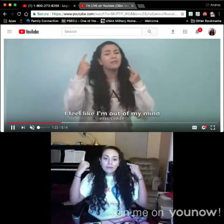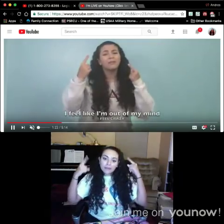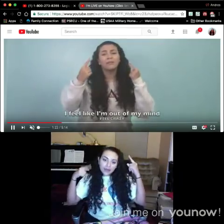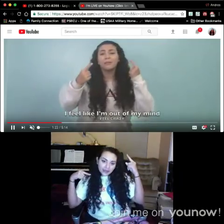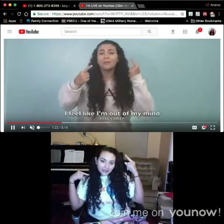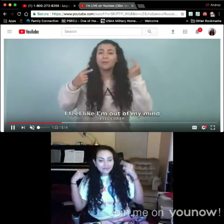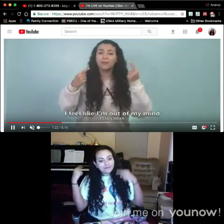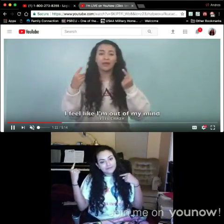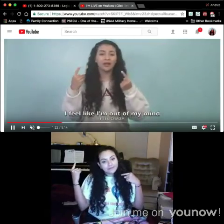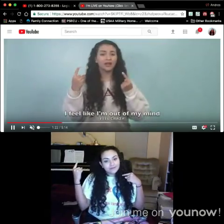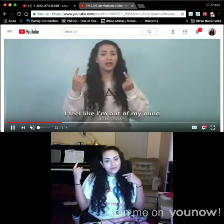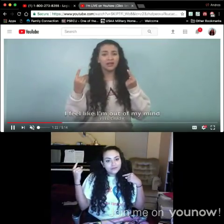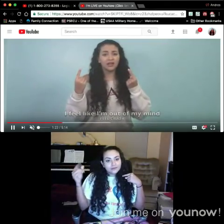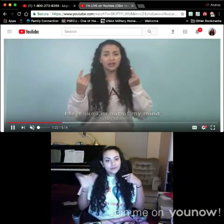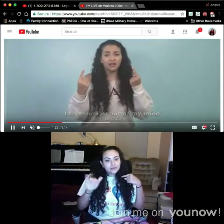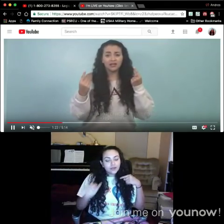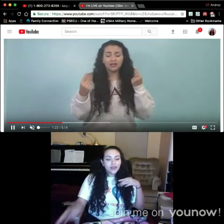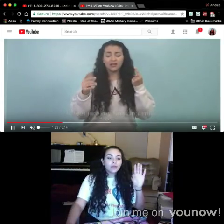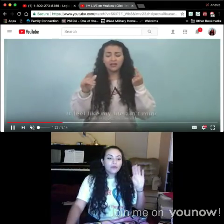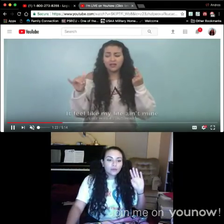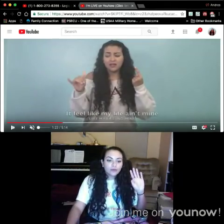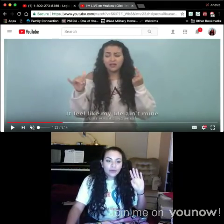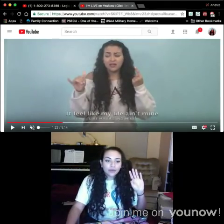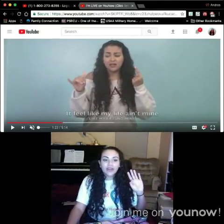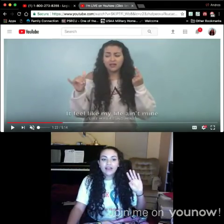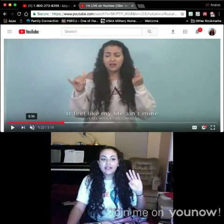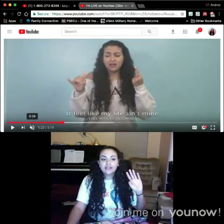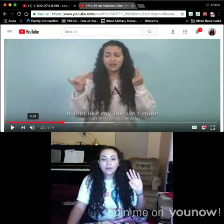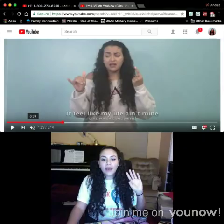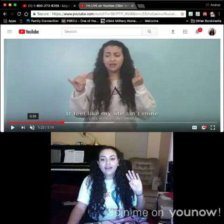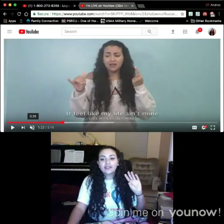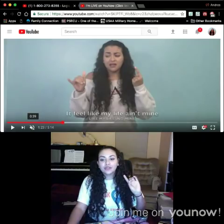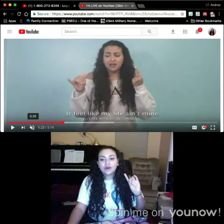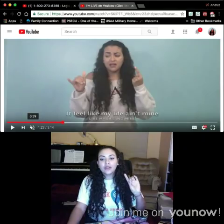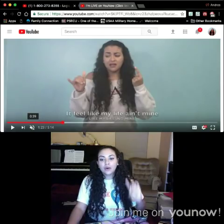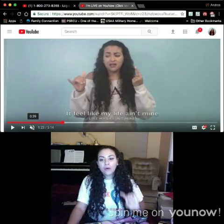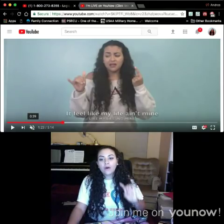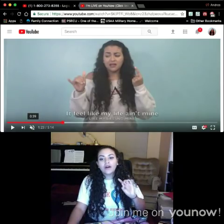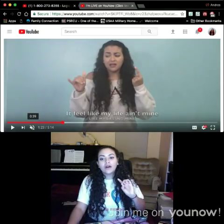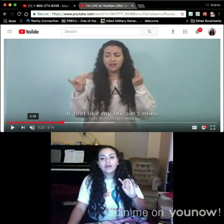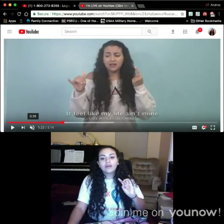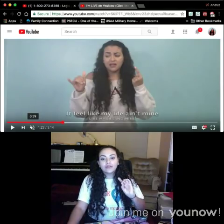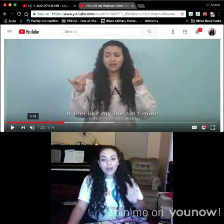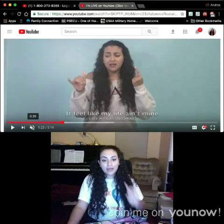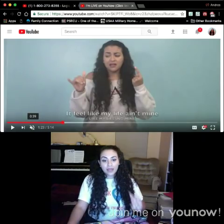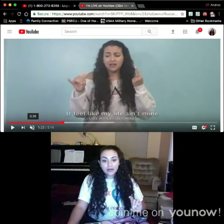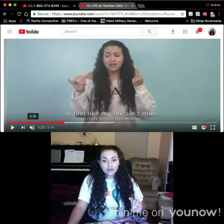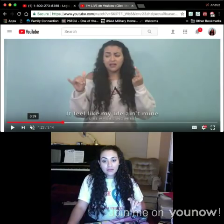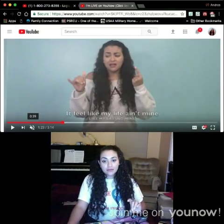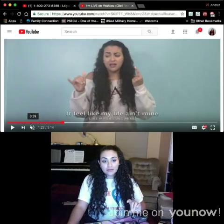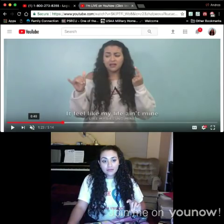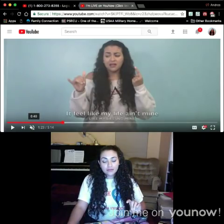my mind. Okay, well, before we go through that, let's go back and do the whole rap again.